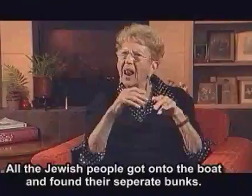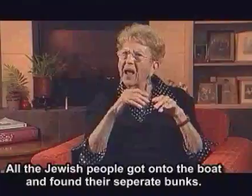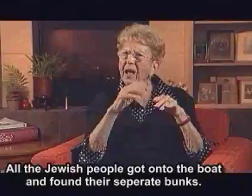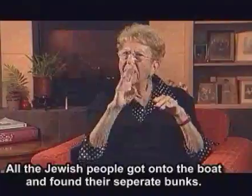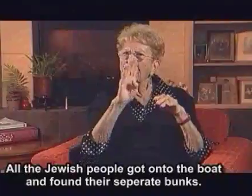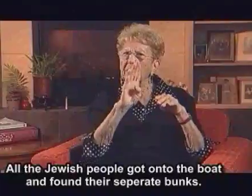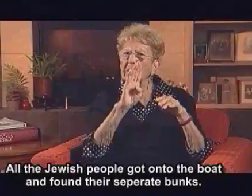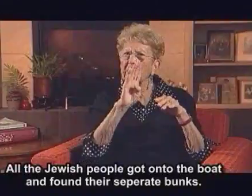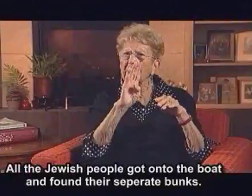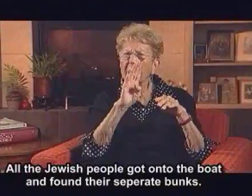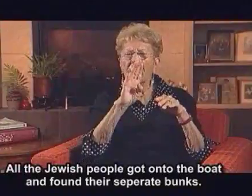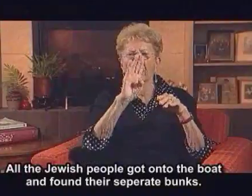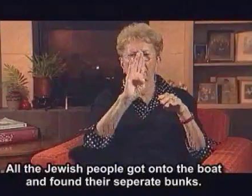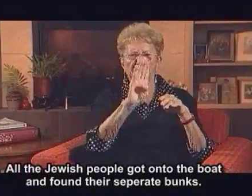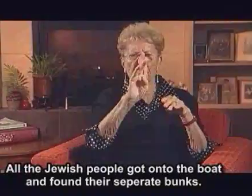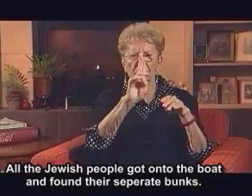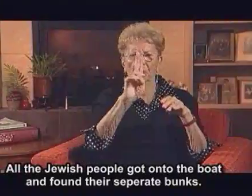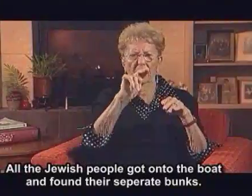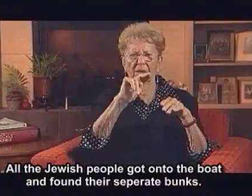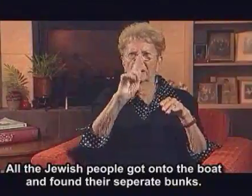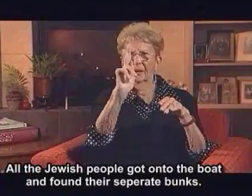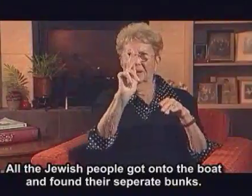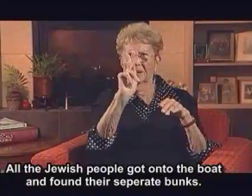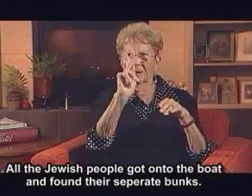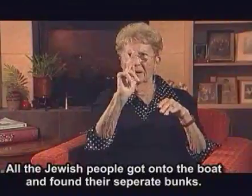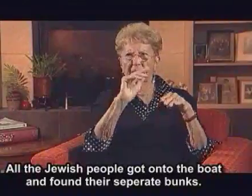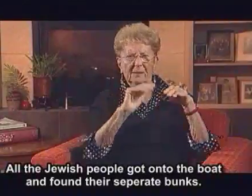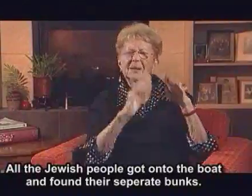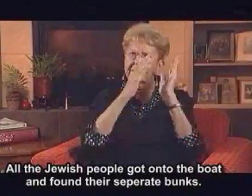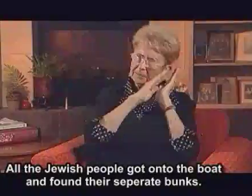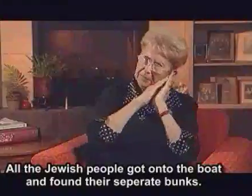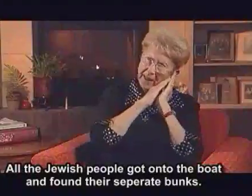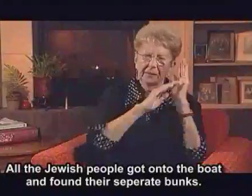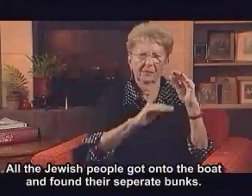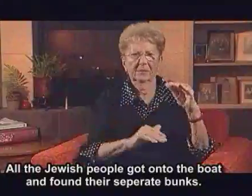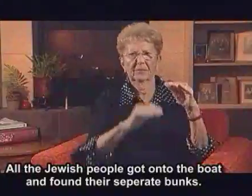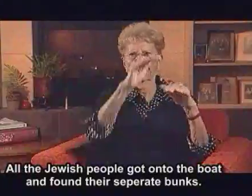All the Jewish people got on to the boat and found their separate bunks.